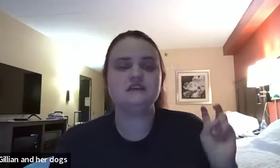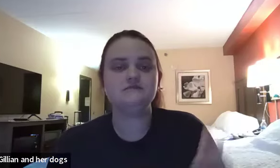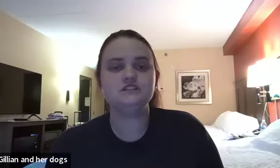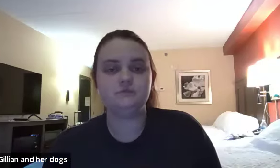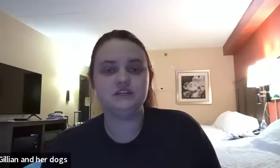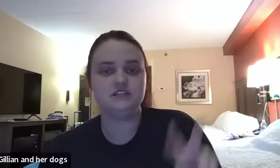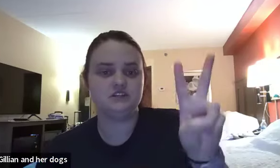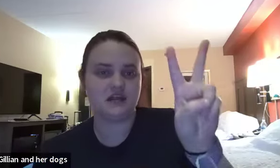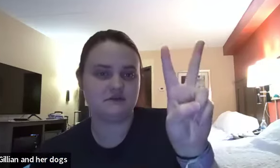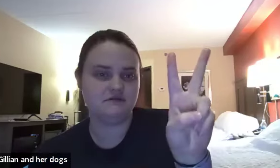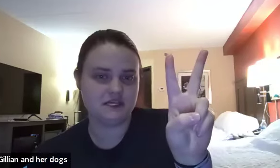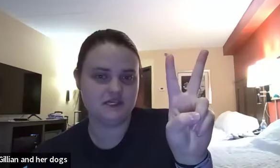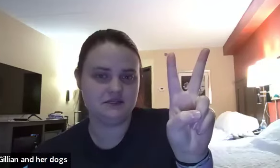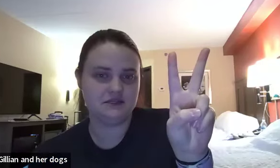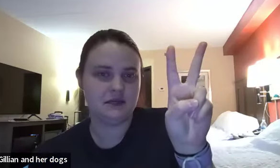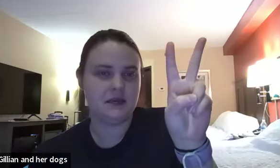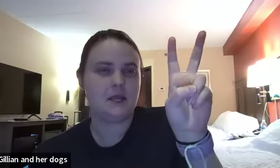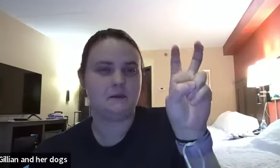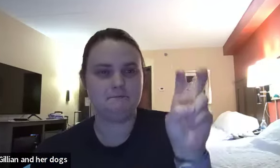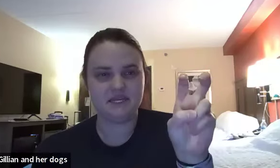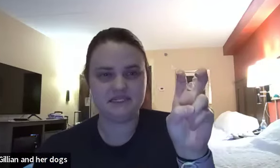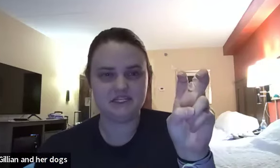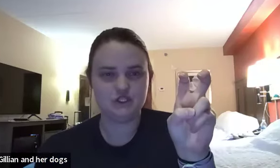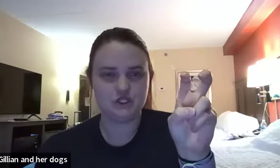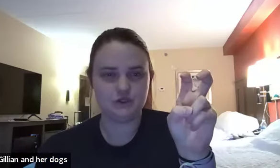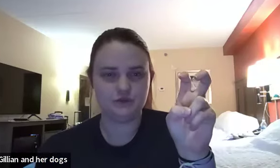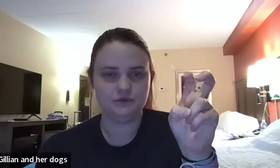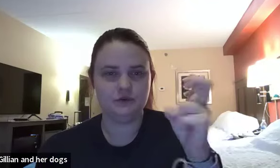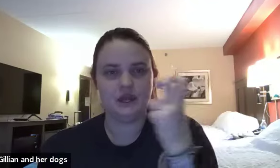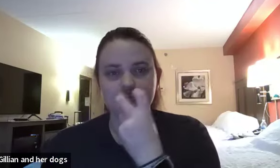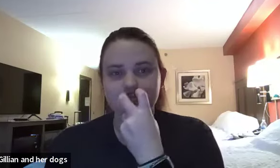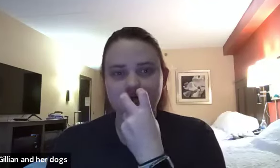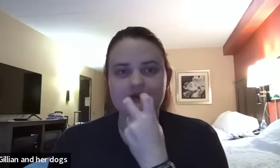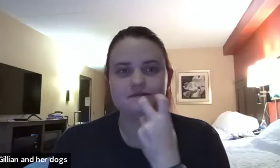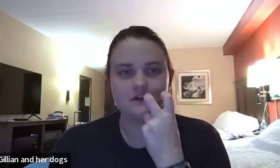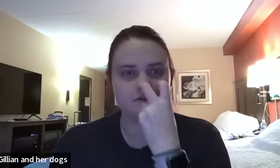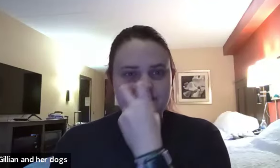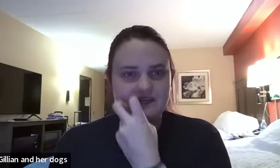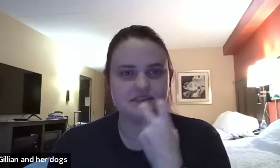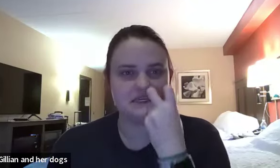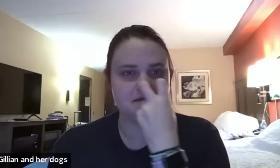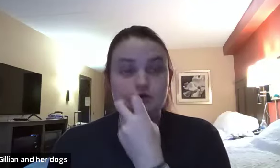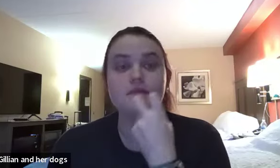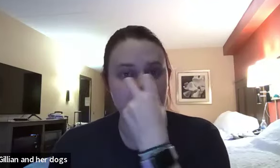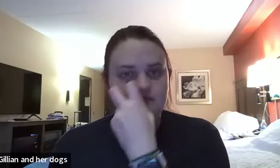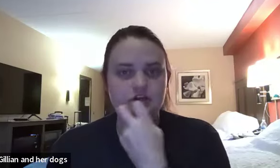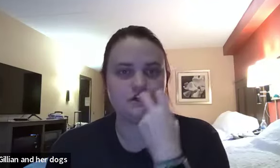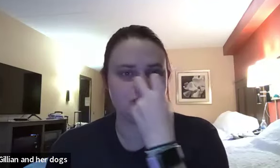sign for speech is you're going to have a V, going to bend it in 2, and you're going to turn it in front of your face and your mouth, and you're going to go in